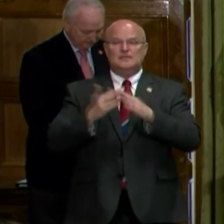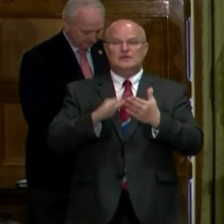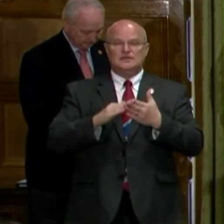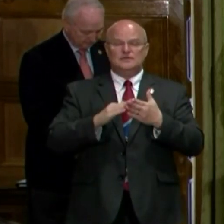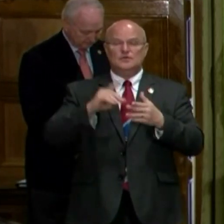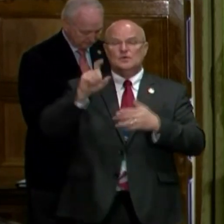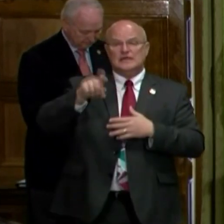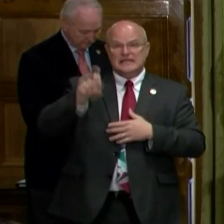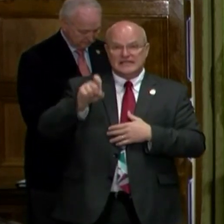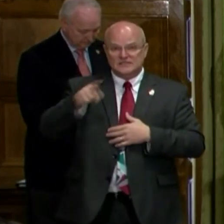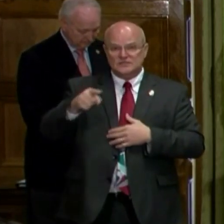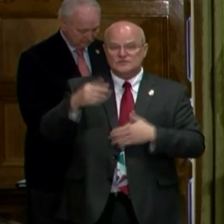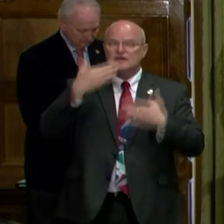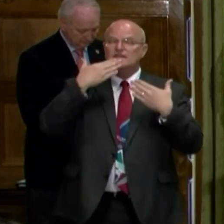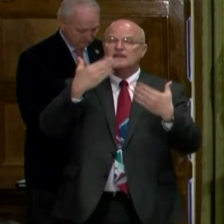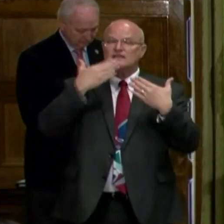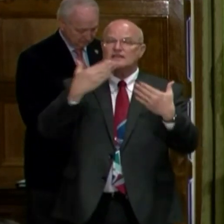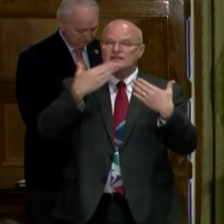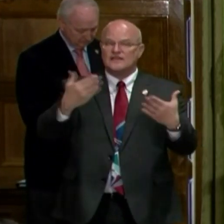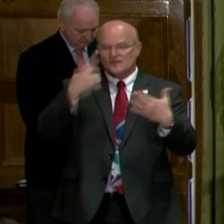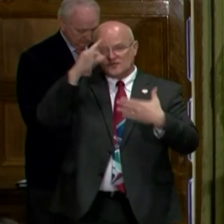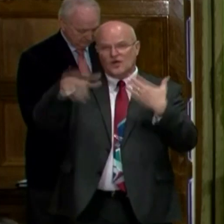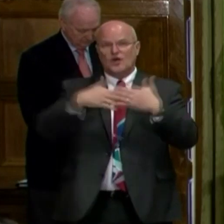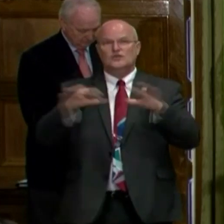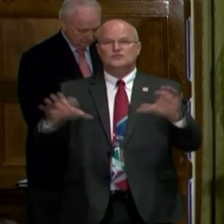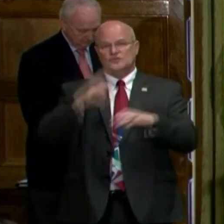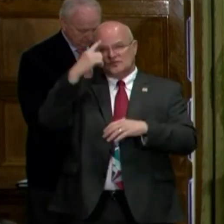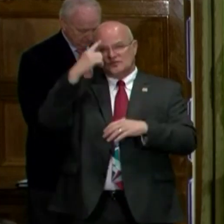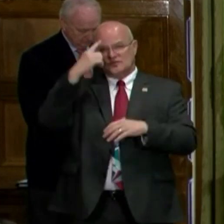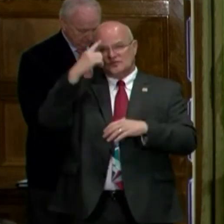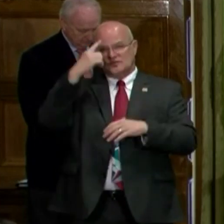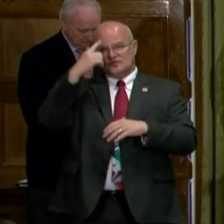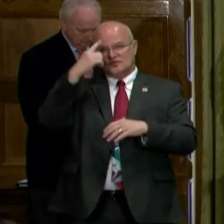you, and we thank you all for doing all that you're doing for the state.